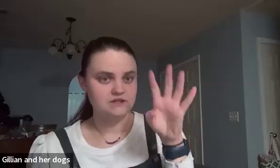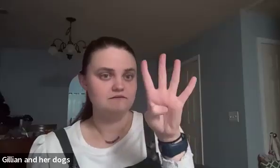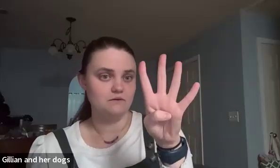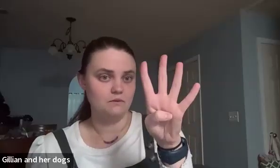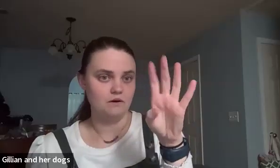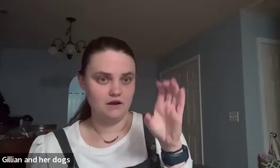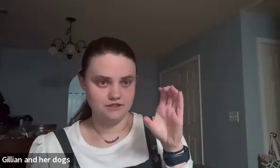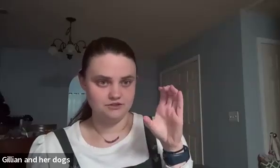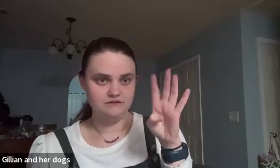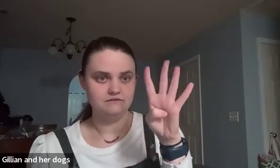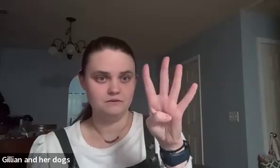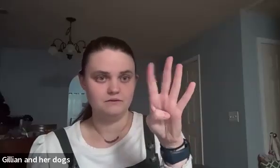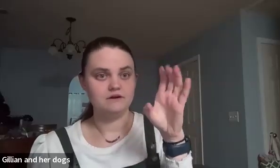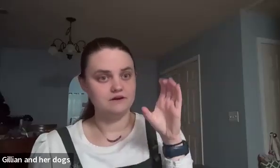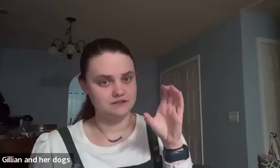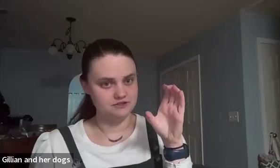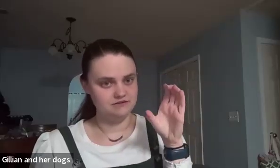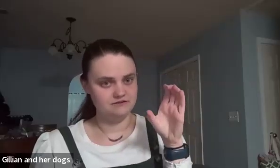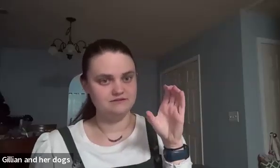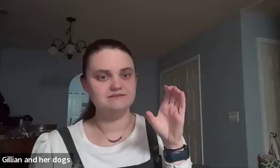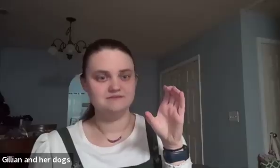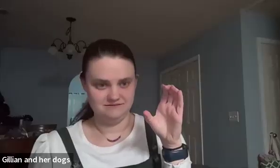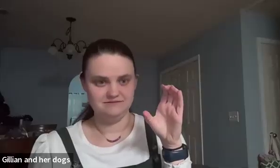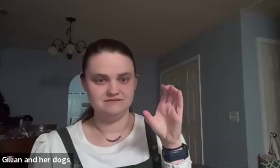400, 400, 400.